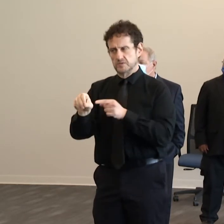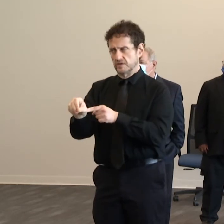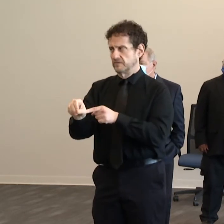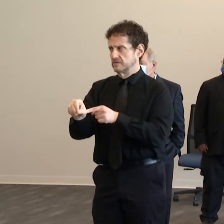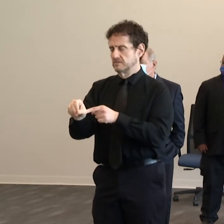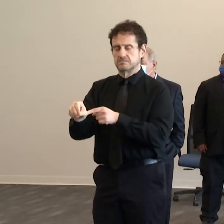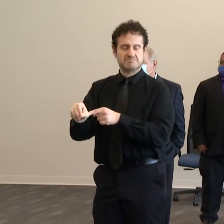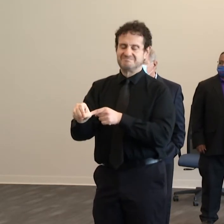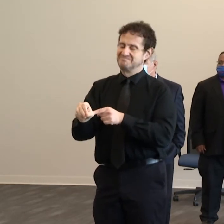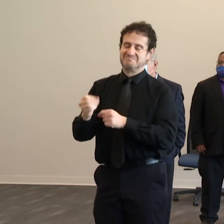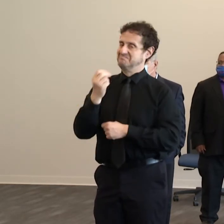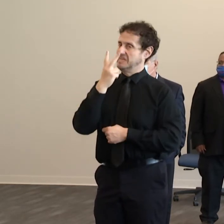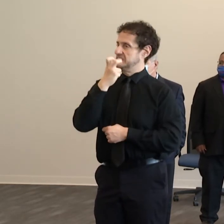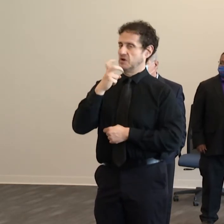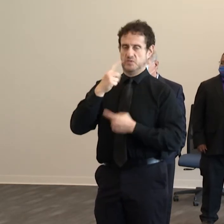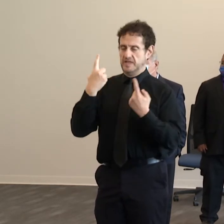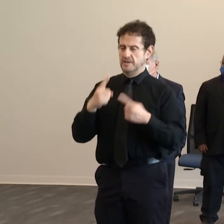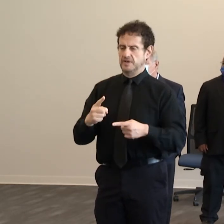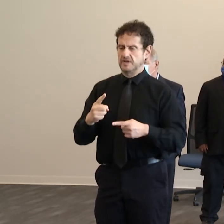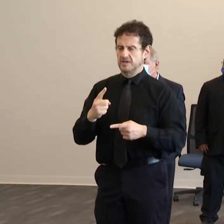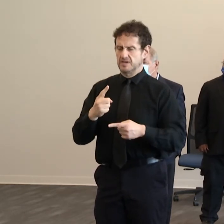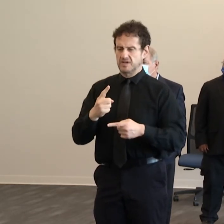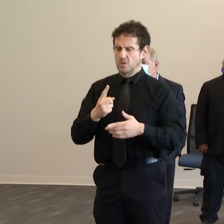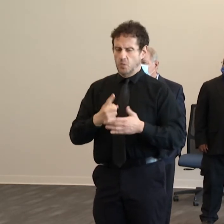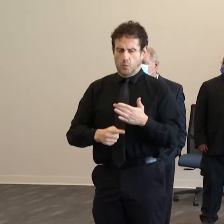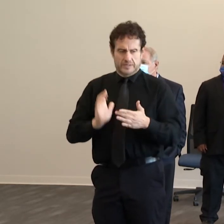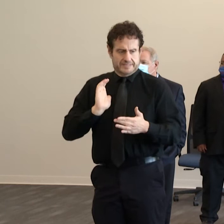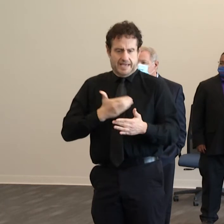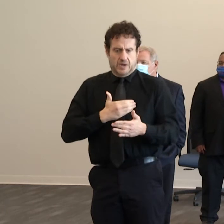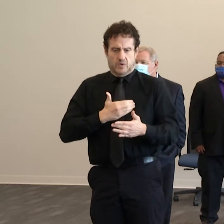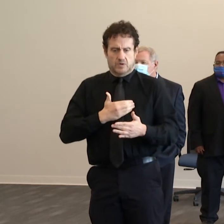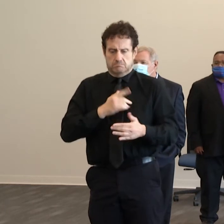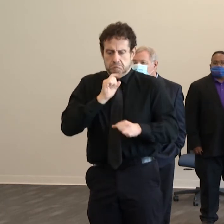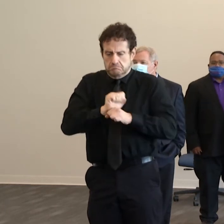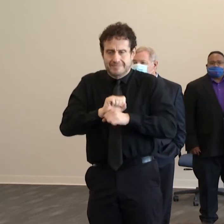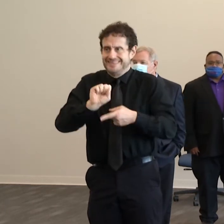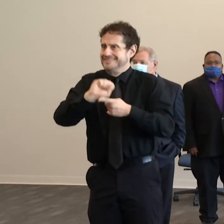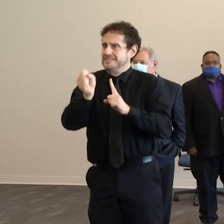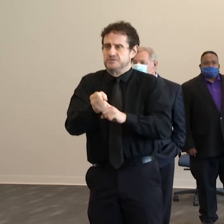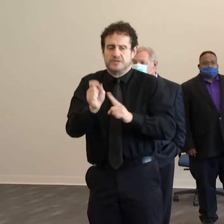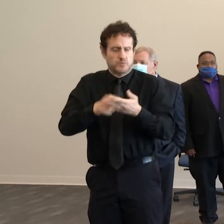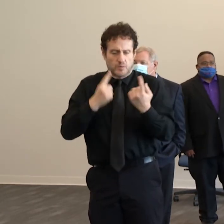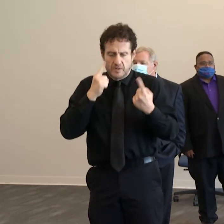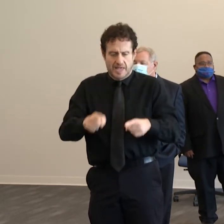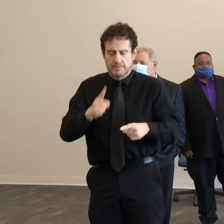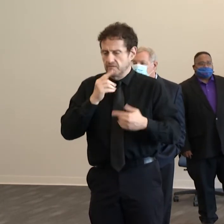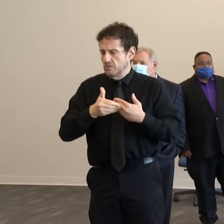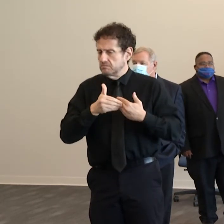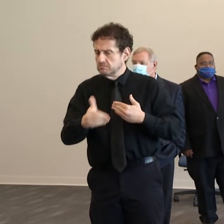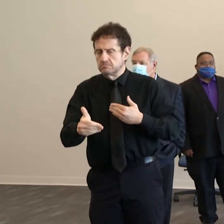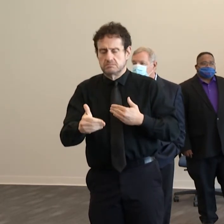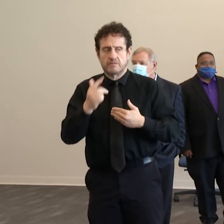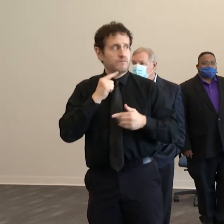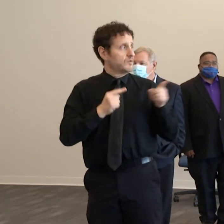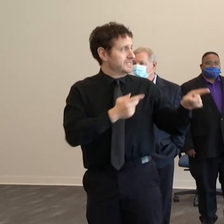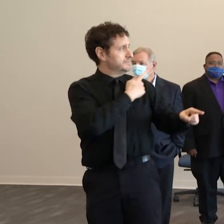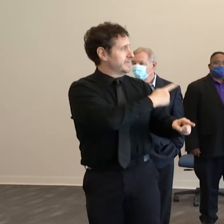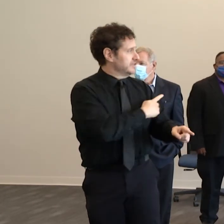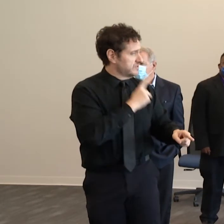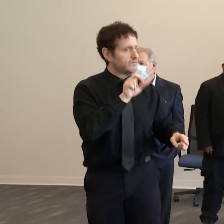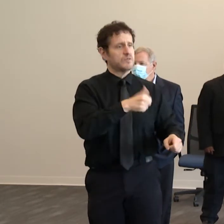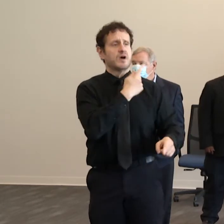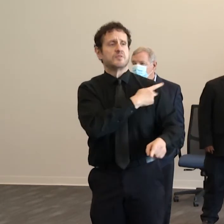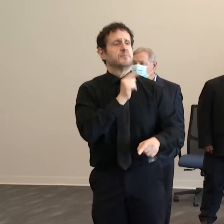very unlikely. So what is our reality in terms of moving forward for this patient, for all of the